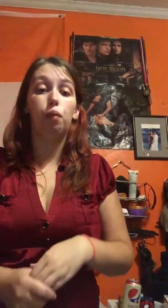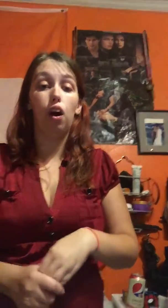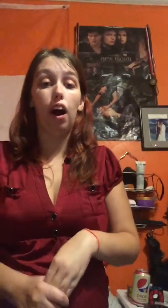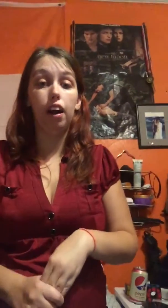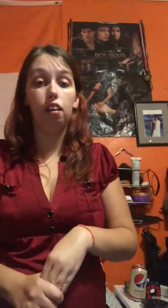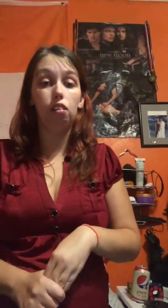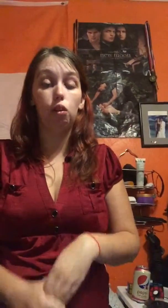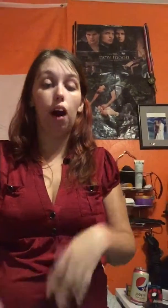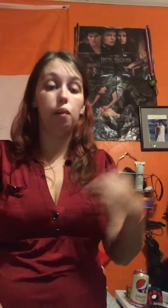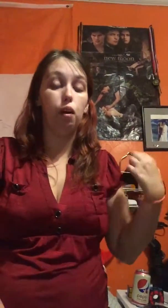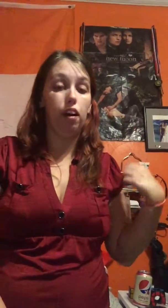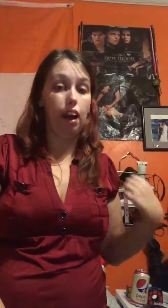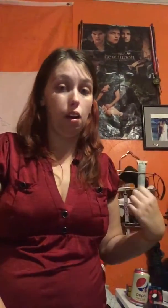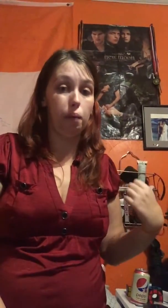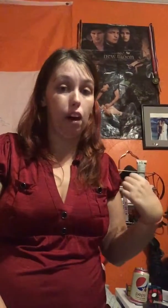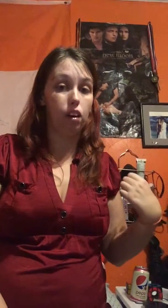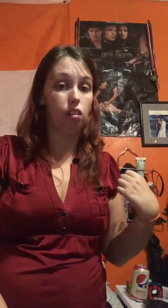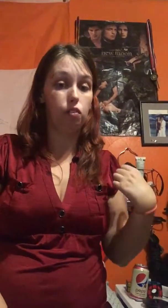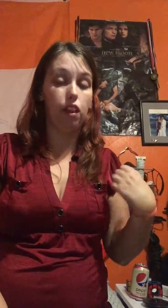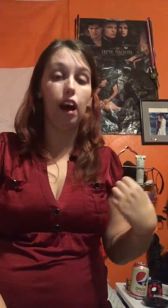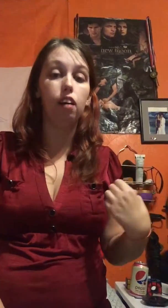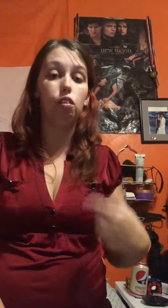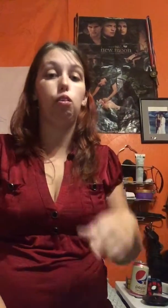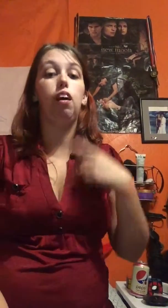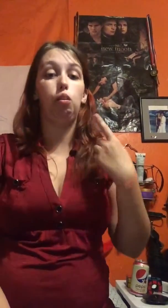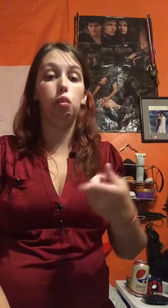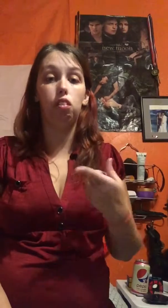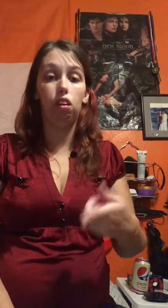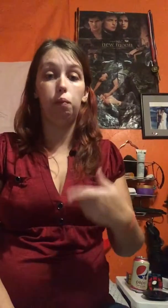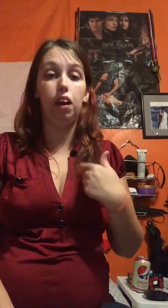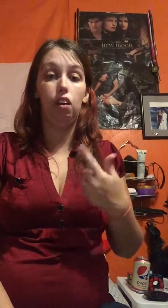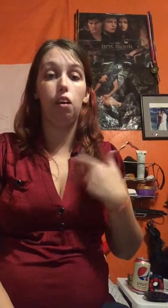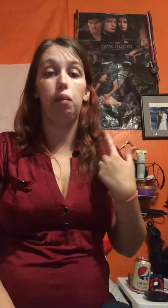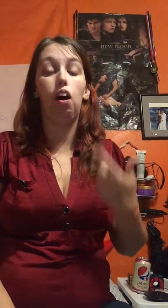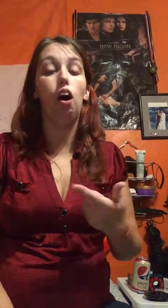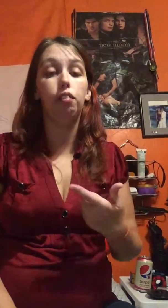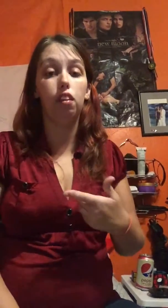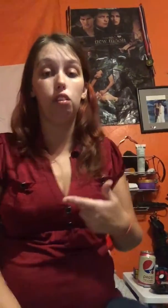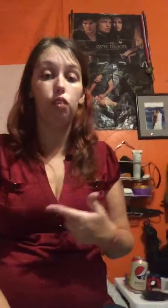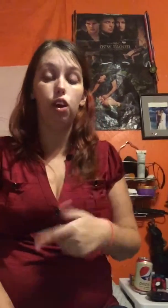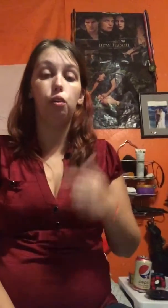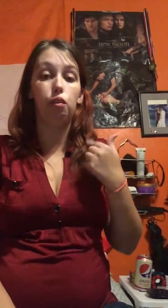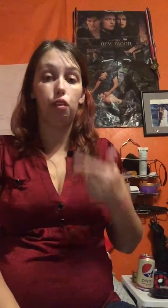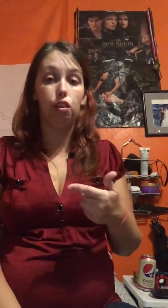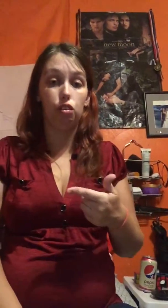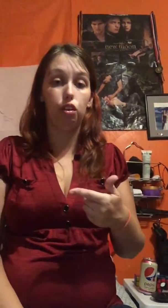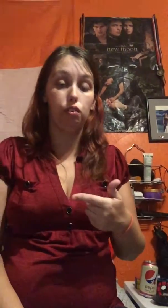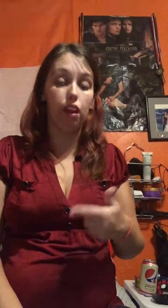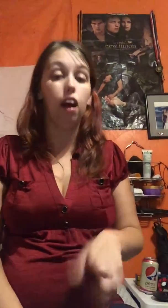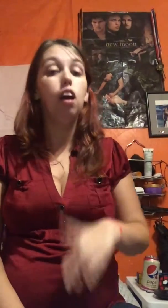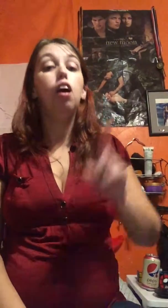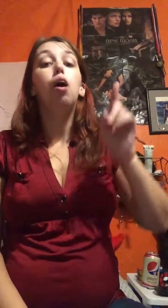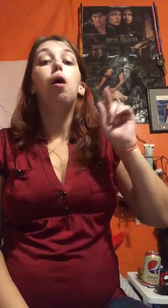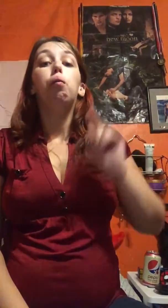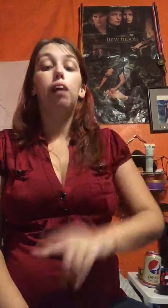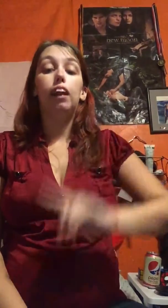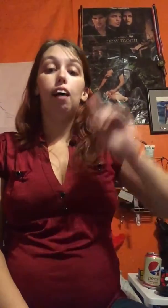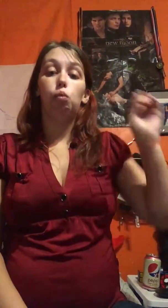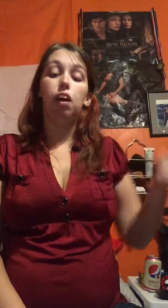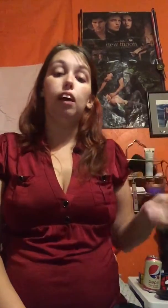bronchitis, so I'm on antibiotics for that. So you guys will still be hearing me cough in this video and I'm very sorry for that. But last week I